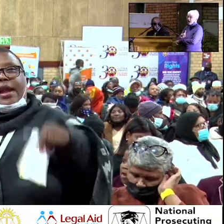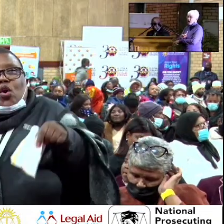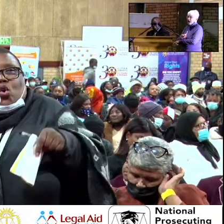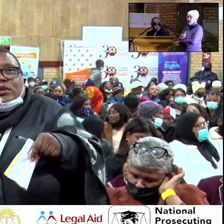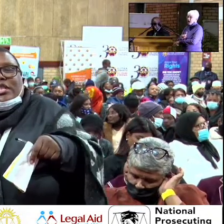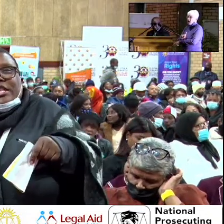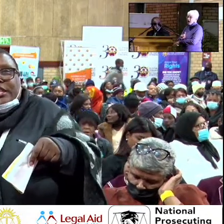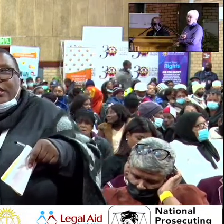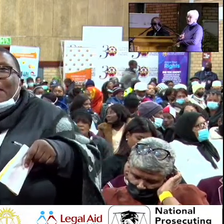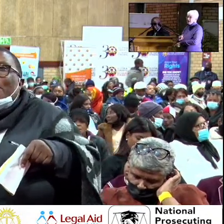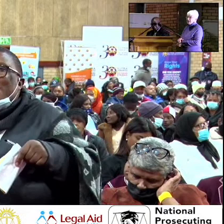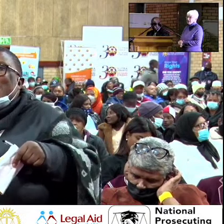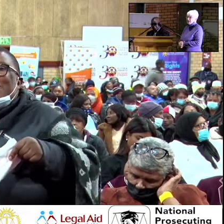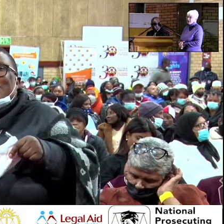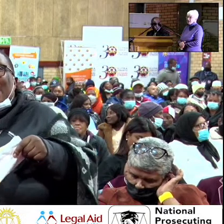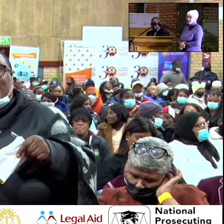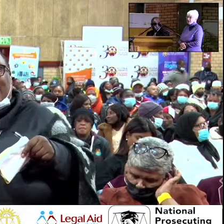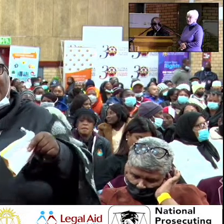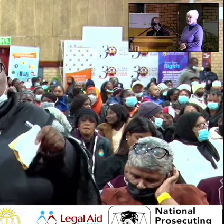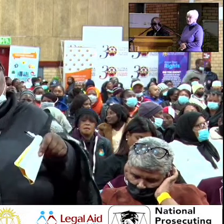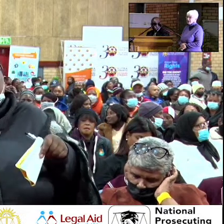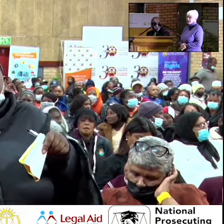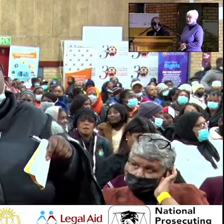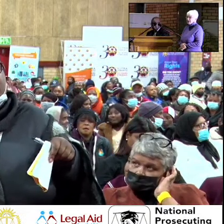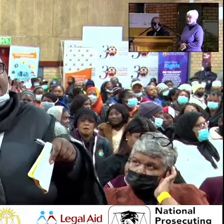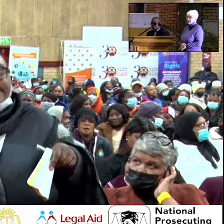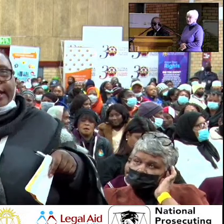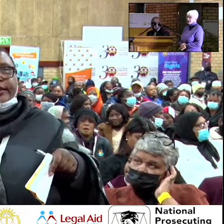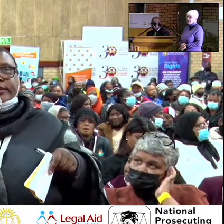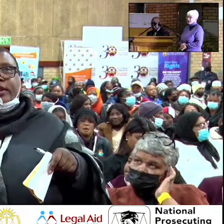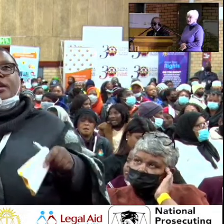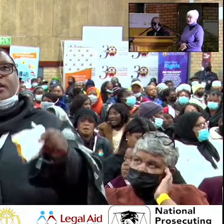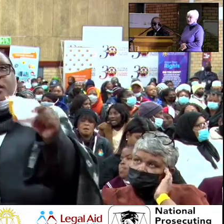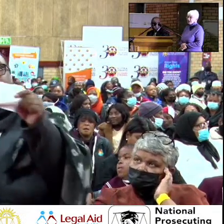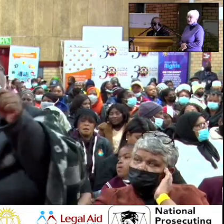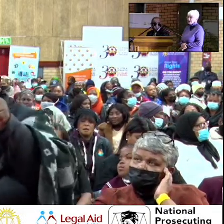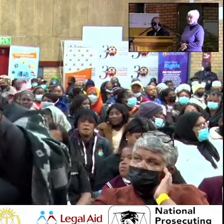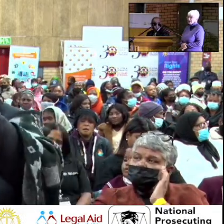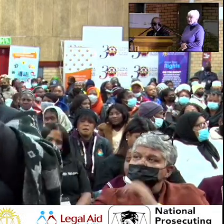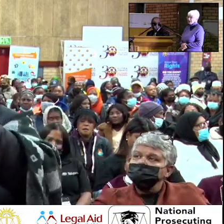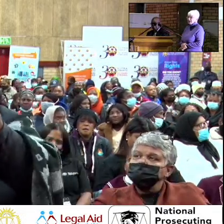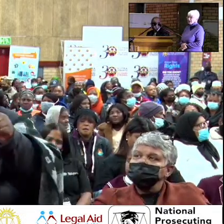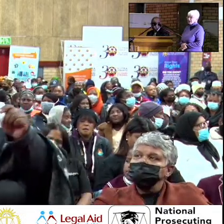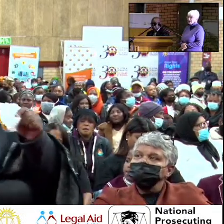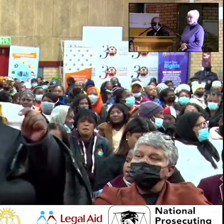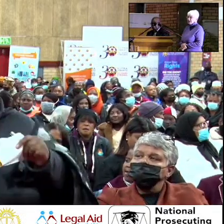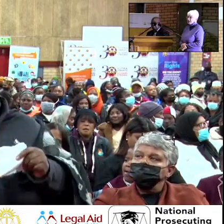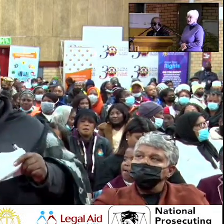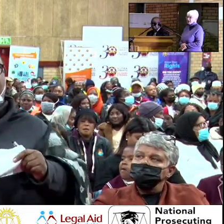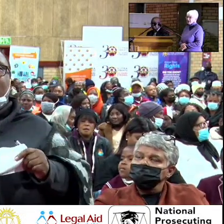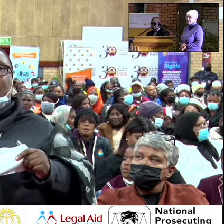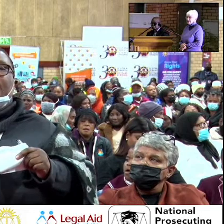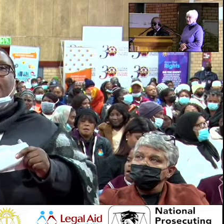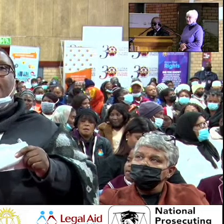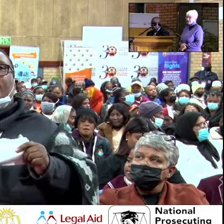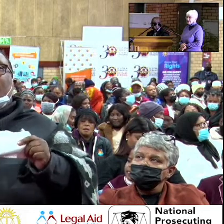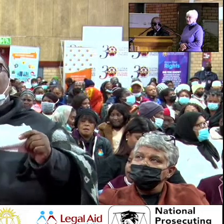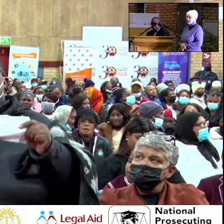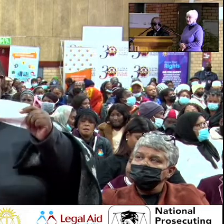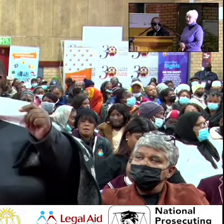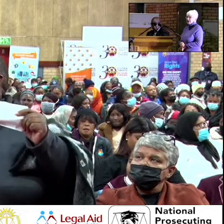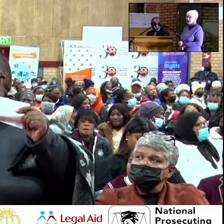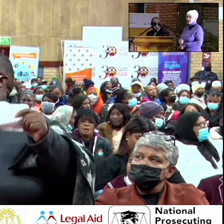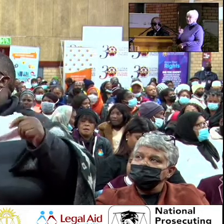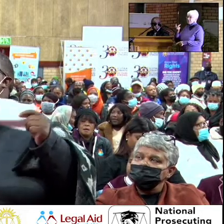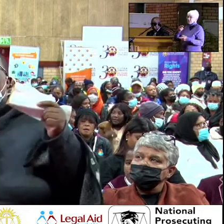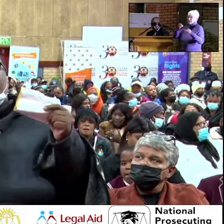In my own street, a person died. I called police at 10. These people are fighting and they are stabbing each other. No,